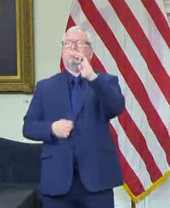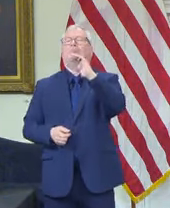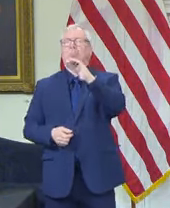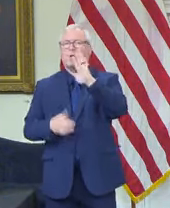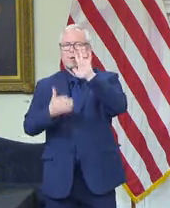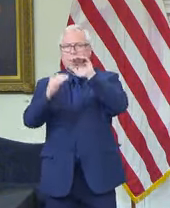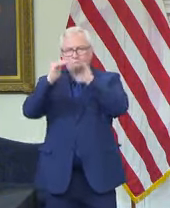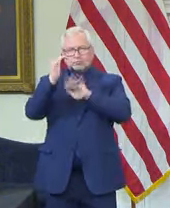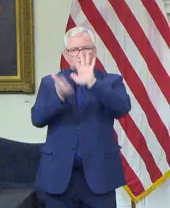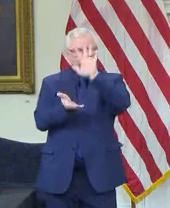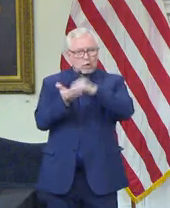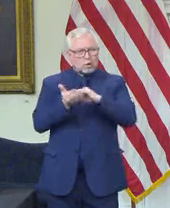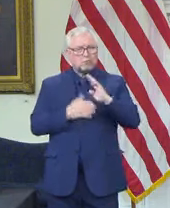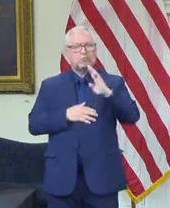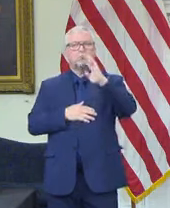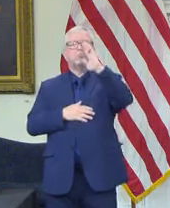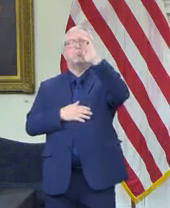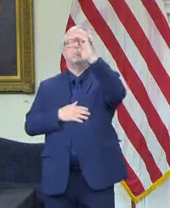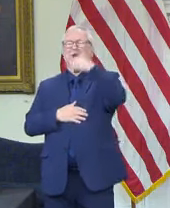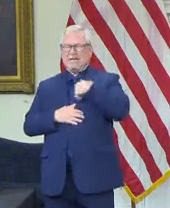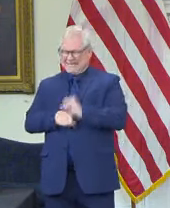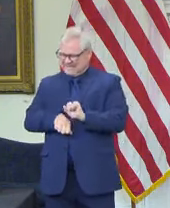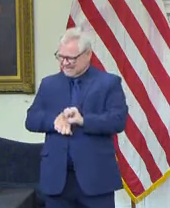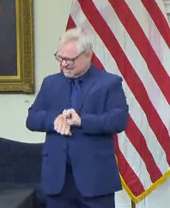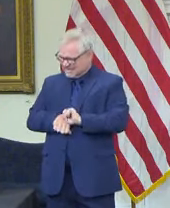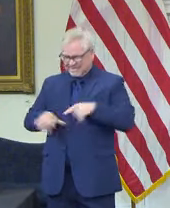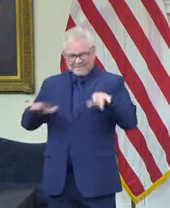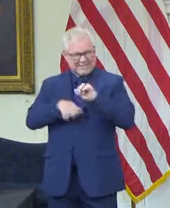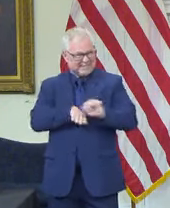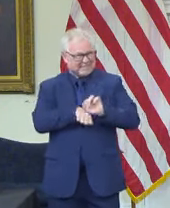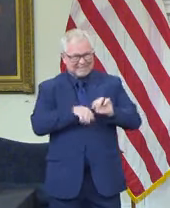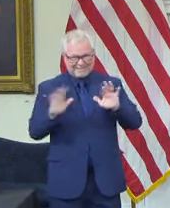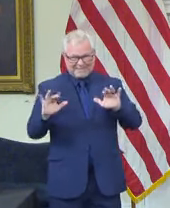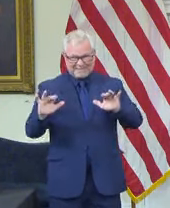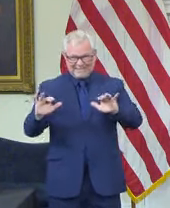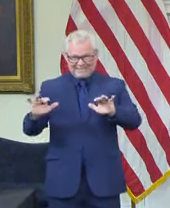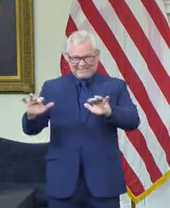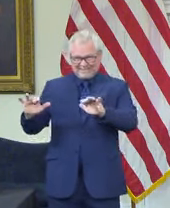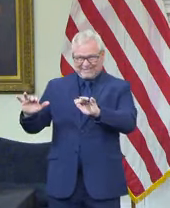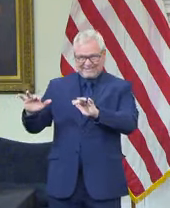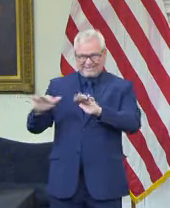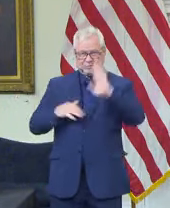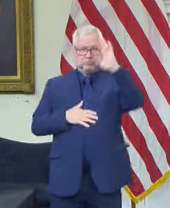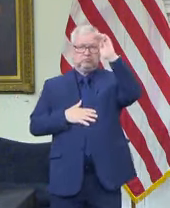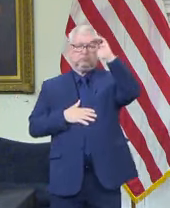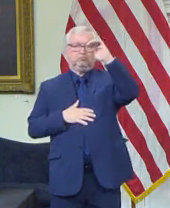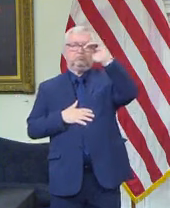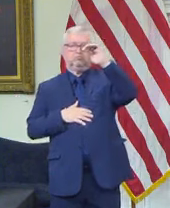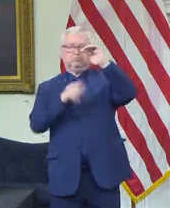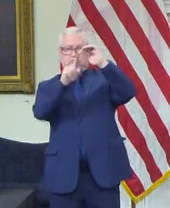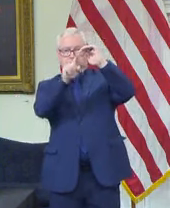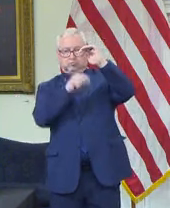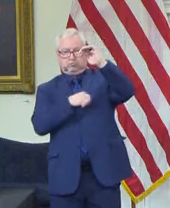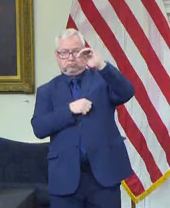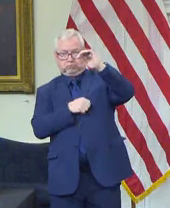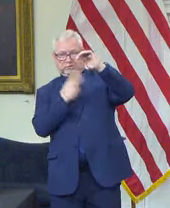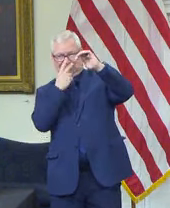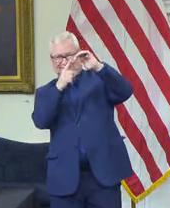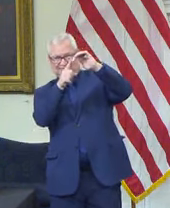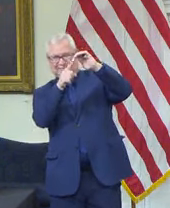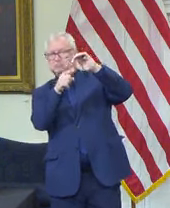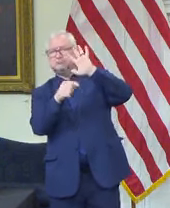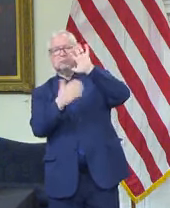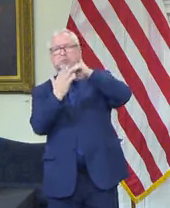down because of all the actions we've taken, because of the great work of our healthcare workers. I think we're going to dodge the bullet on that one. And we